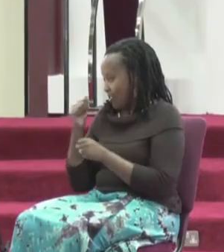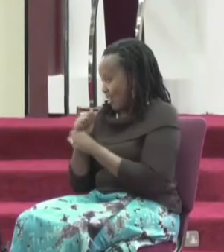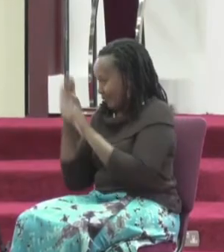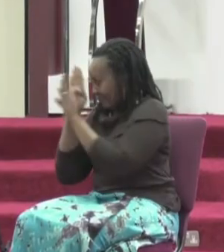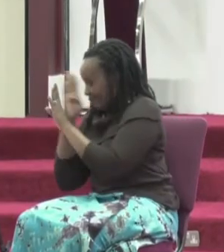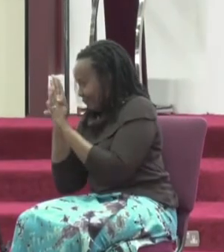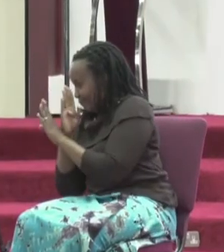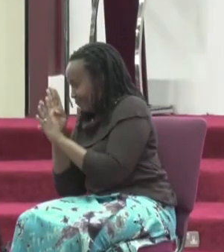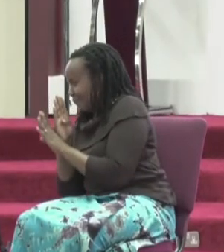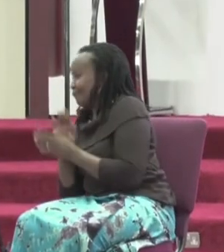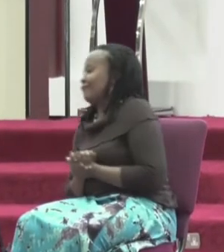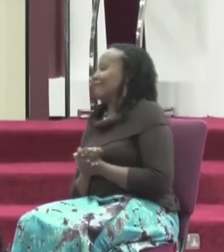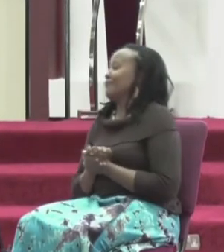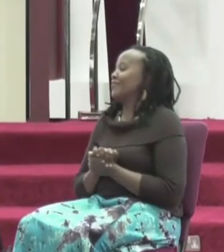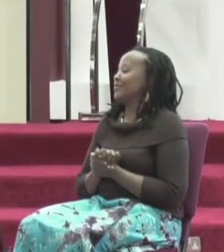concubines